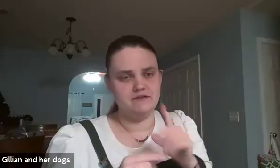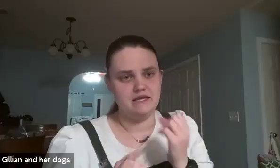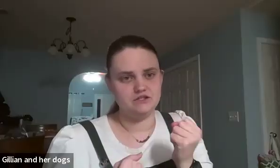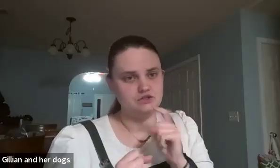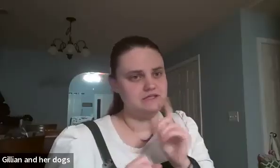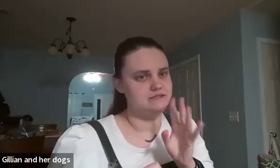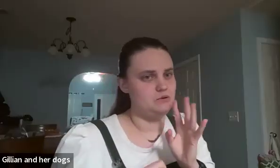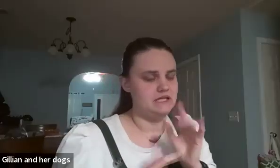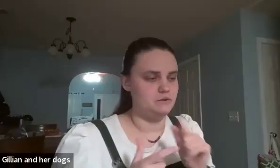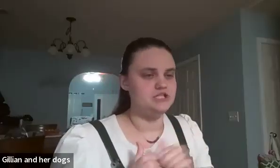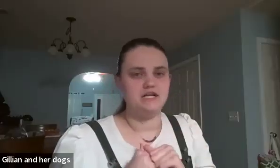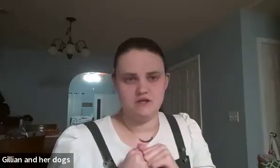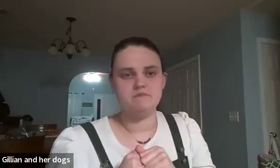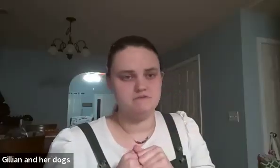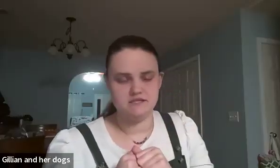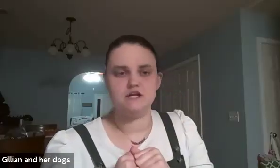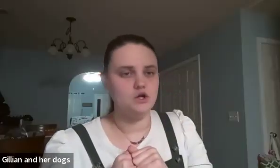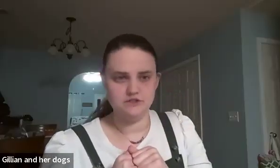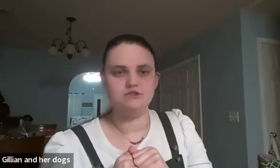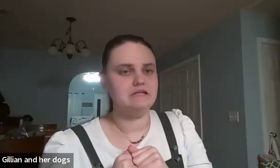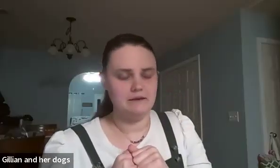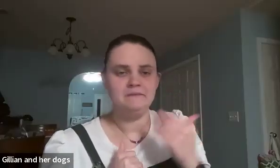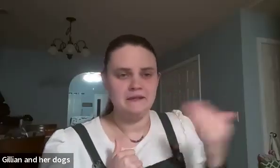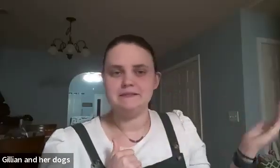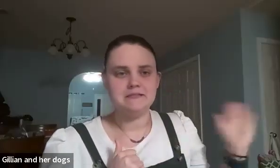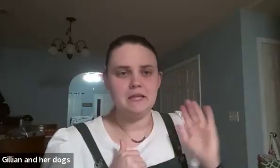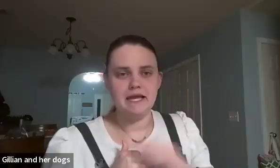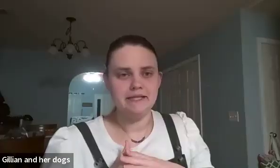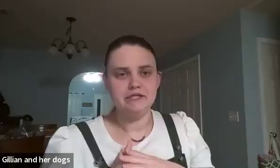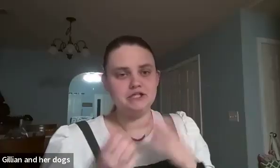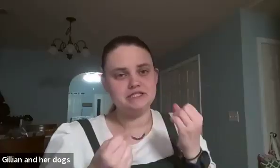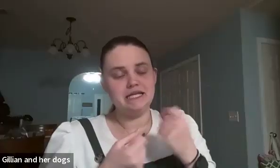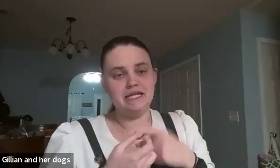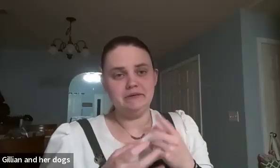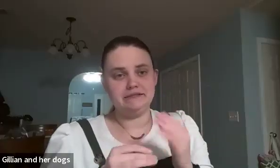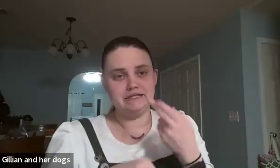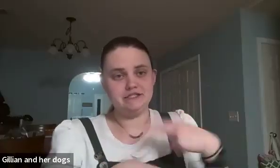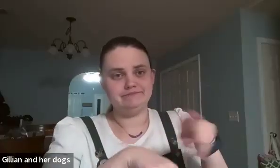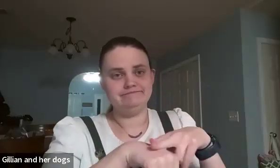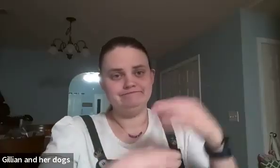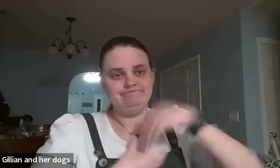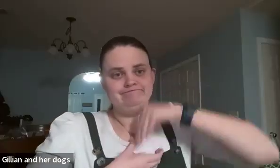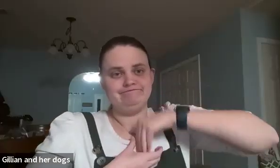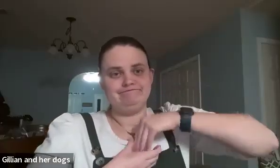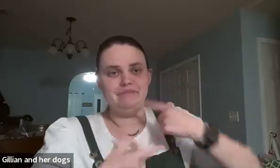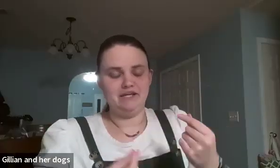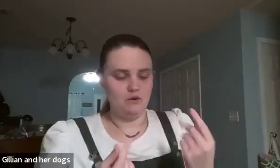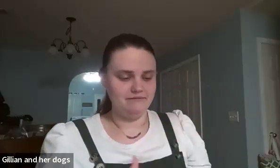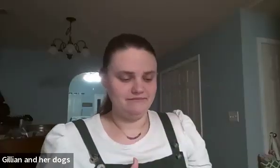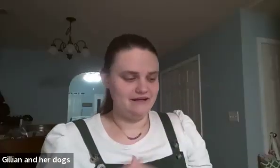of answer in spoken language. I do that with my friends. They're all used to it now. So like you're just getting it because that's just me going. And